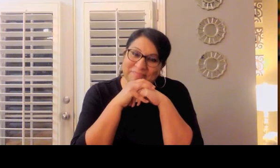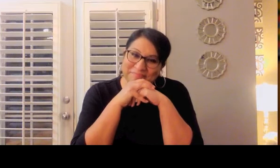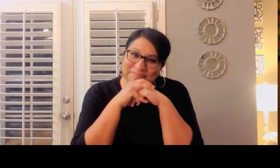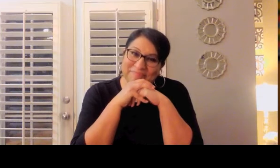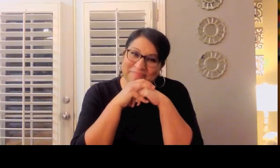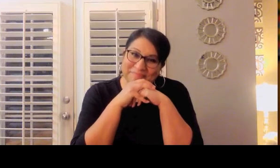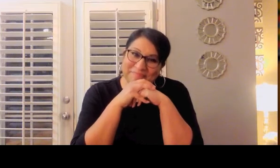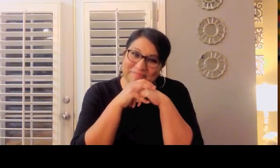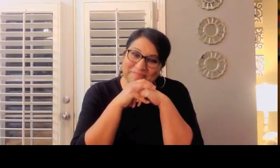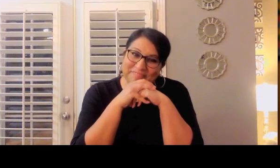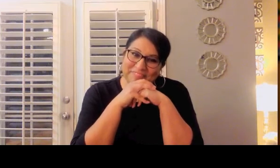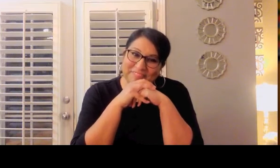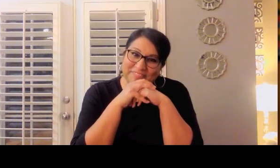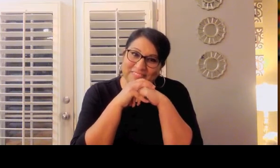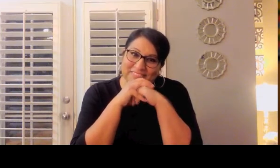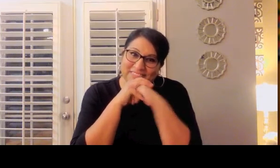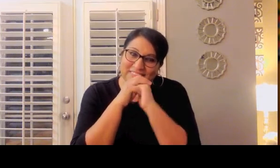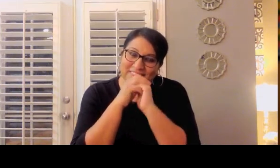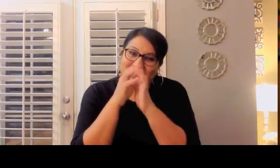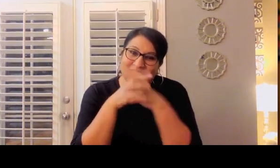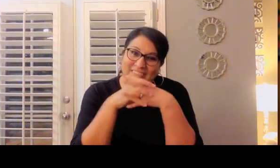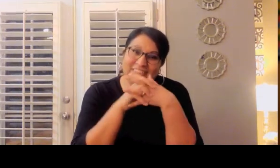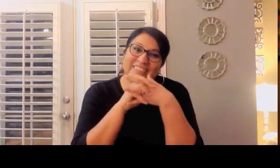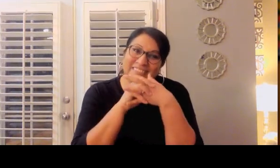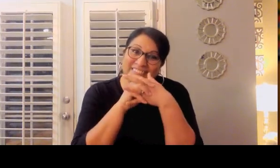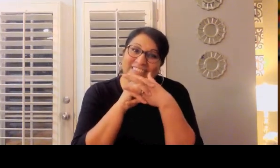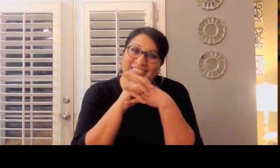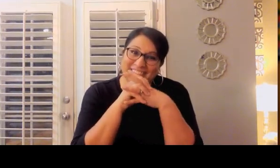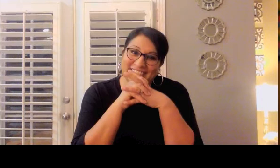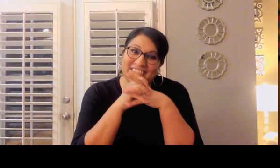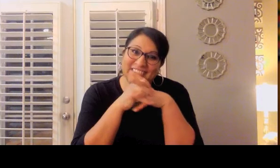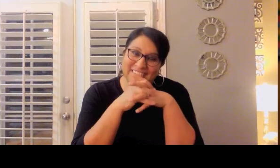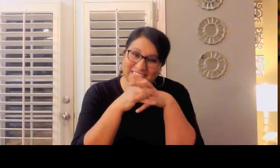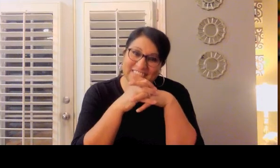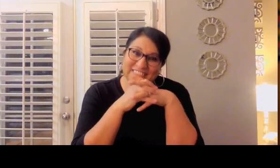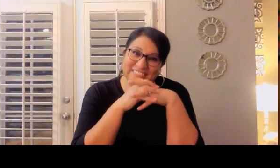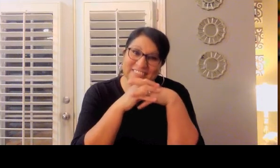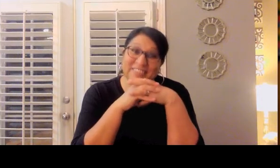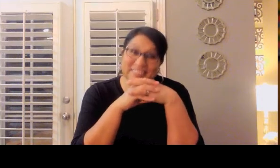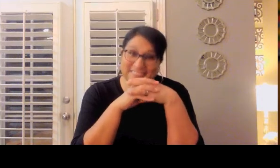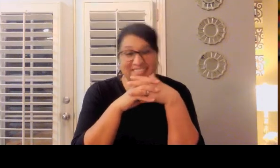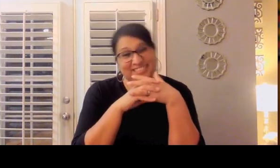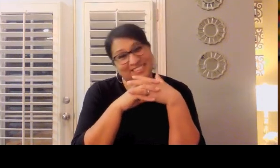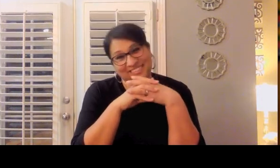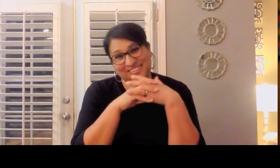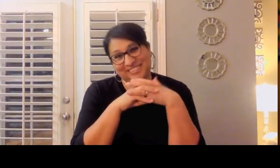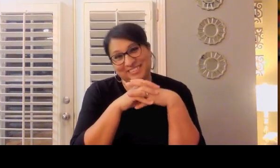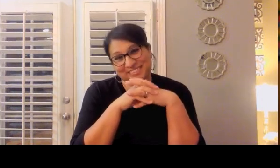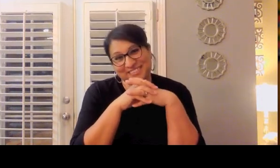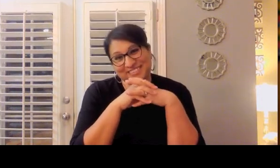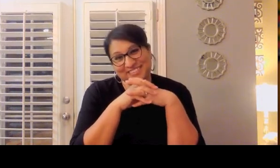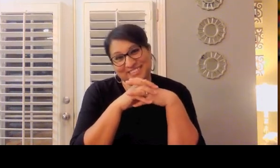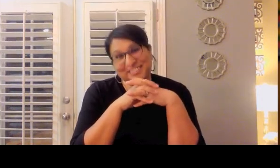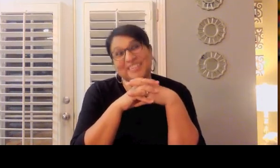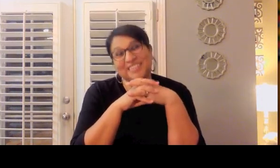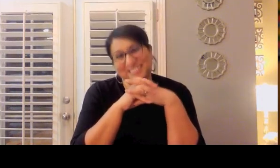So I mean, we've been customers of yours for a while. We've had your cookies and your cakes, and then I know a lot of times